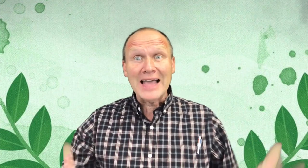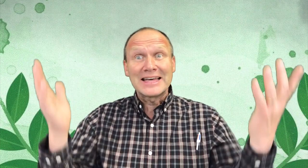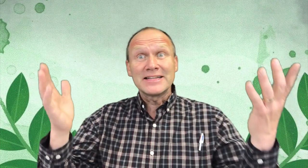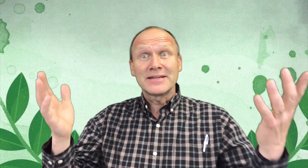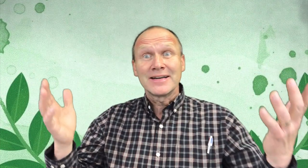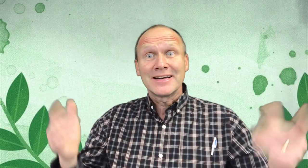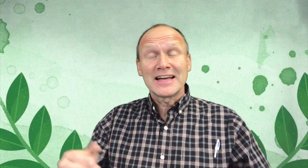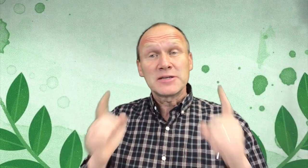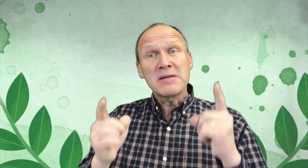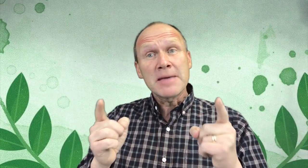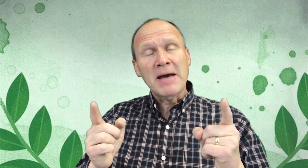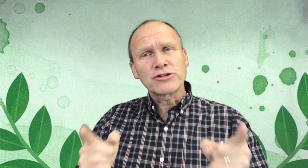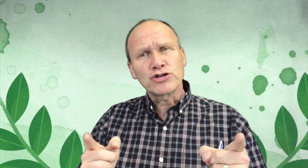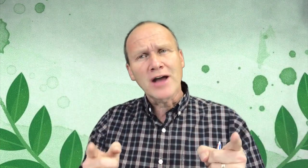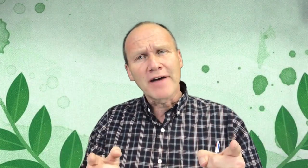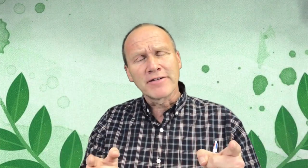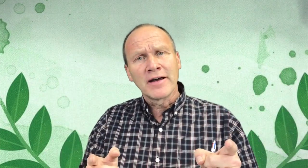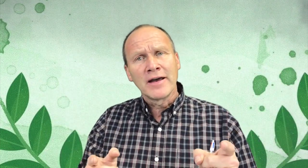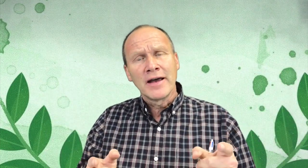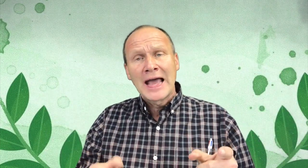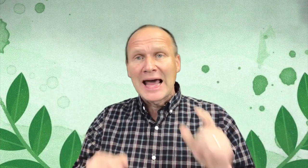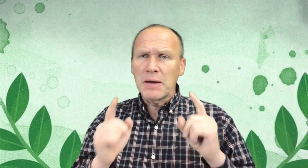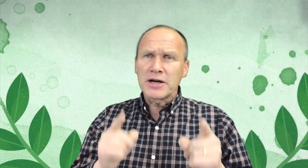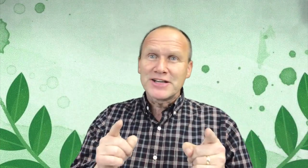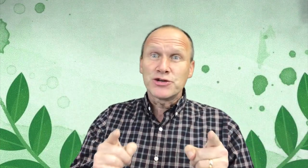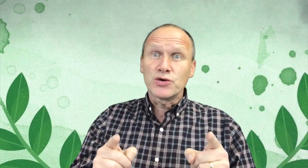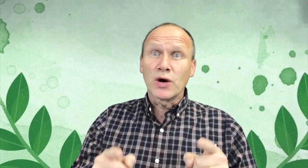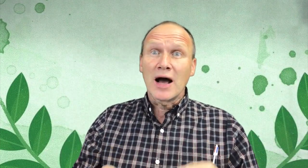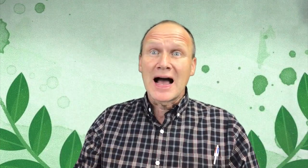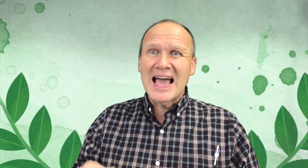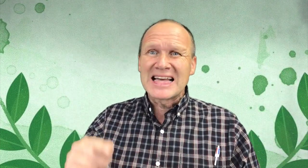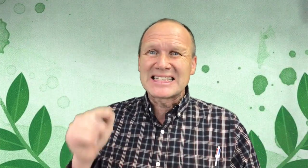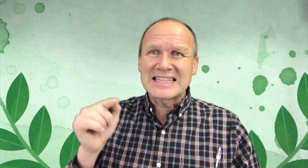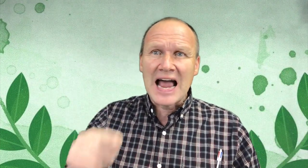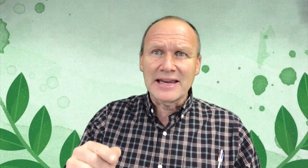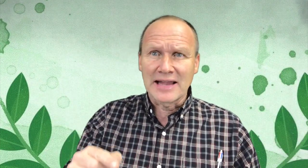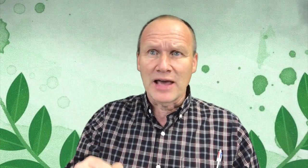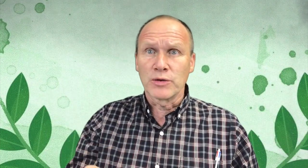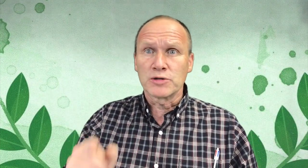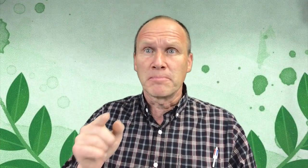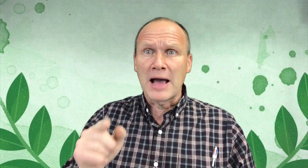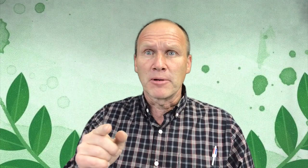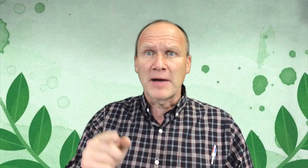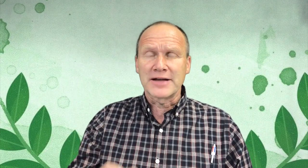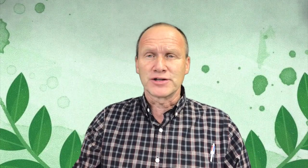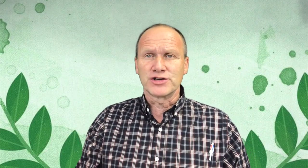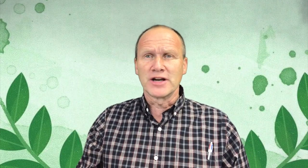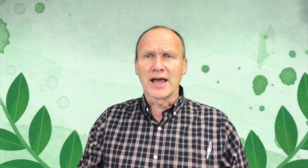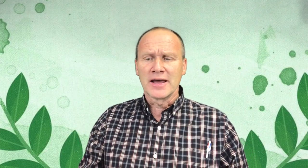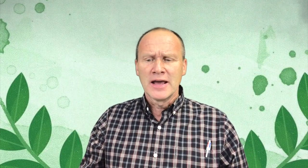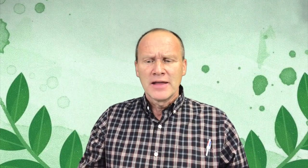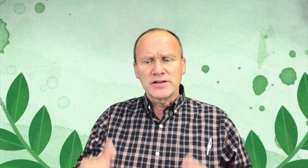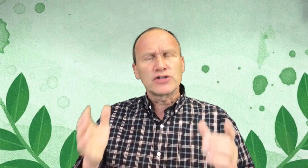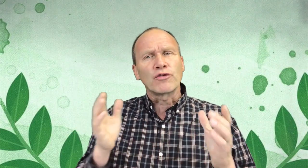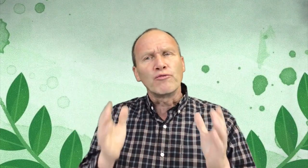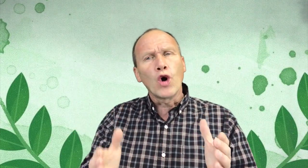Hi kids, it's me, Pastor Jeff, and I want to teach you a sign language Bible passage today. This is from